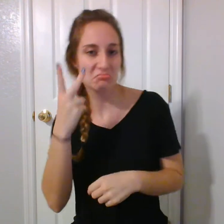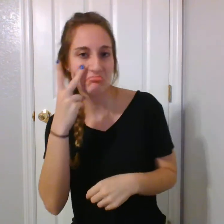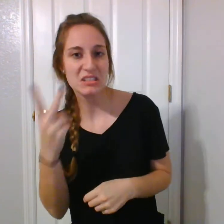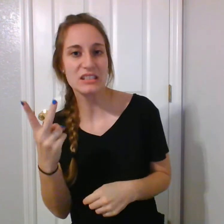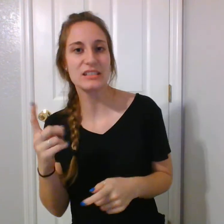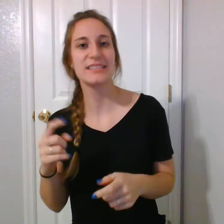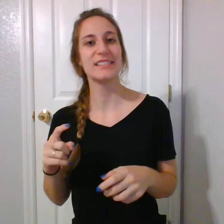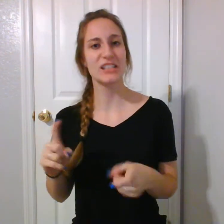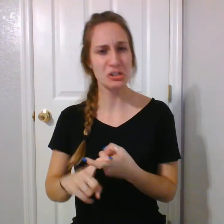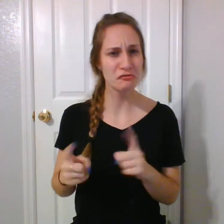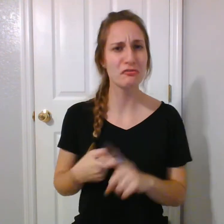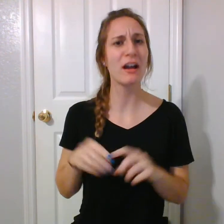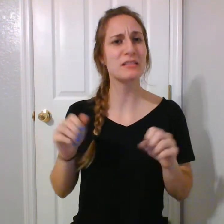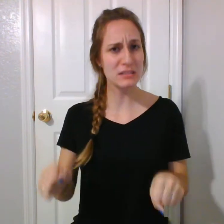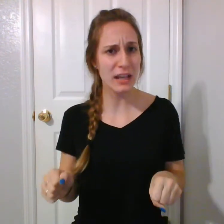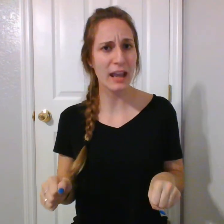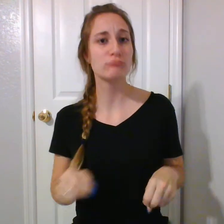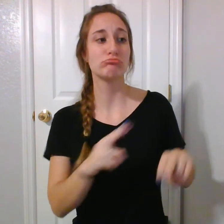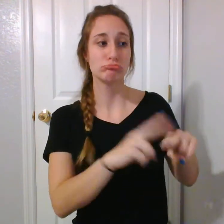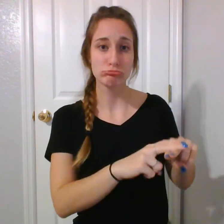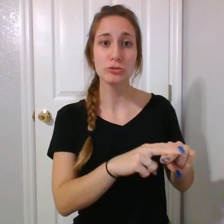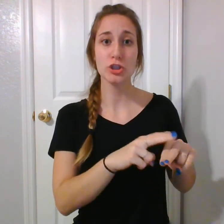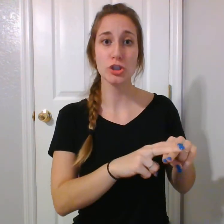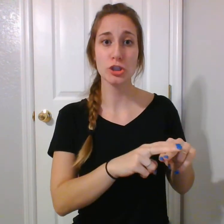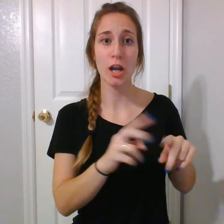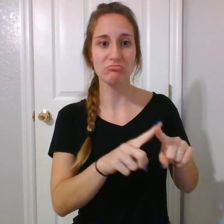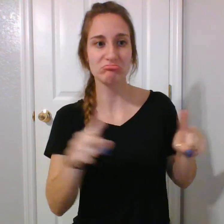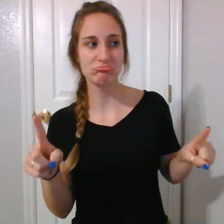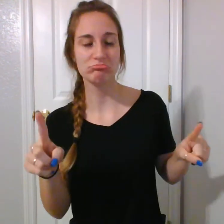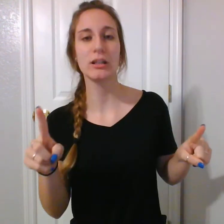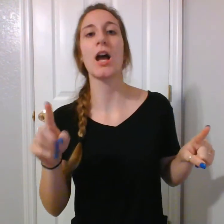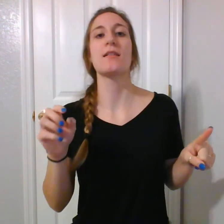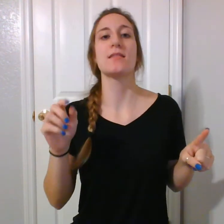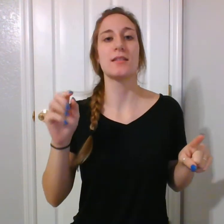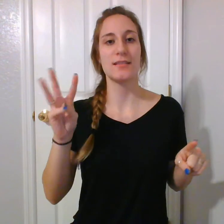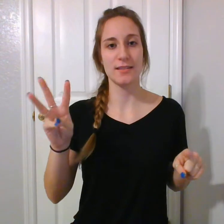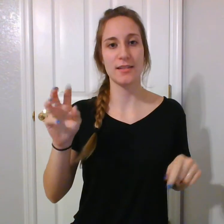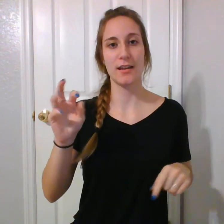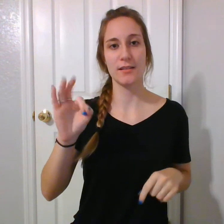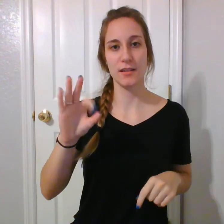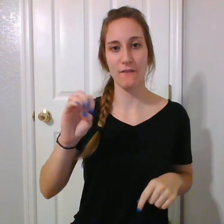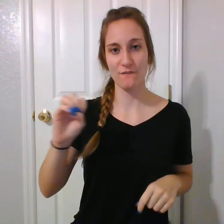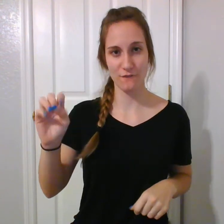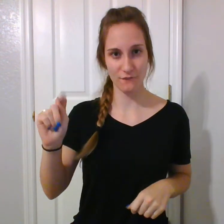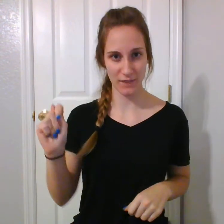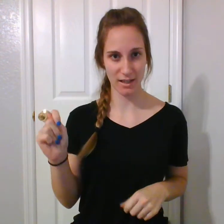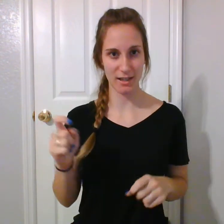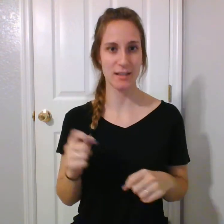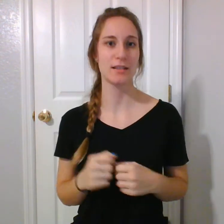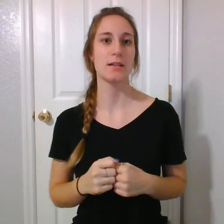we have 6 chickens right now, and I have hatchlings inside, but they're not big enough to be in the coop yet. So it's been a really fun project for me. Hi